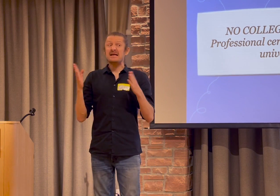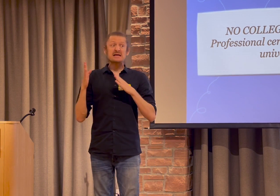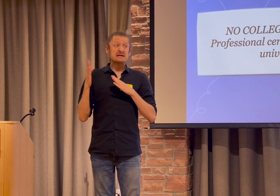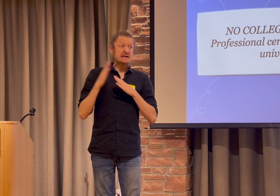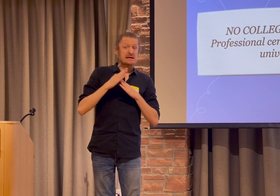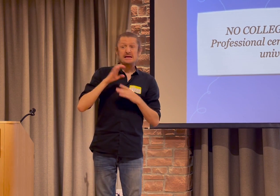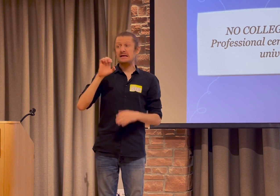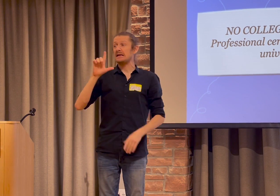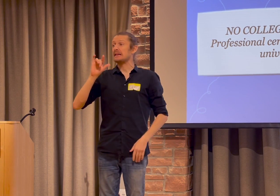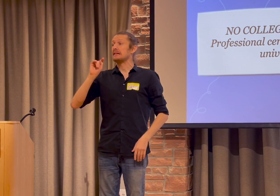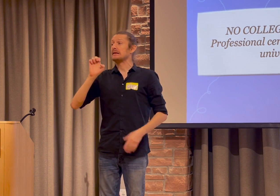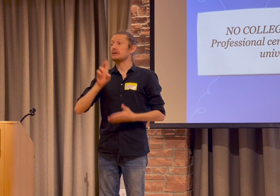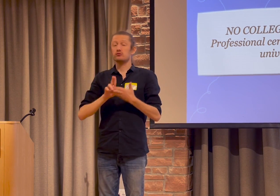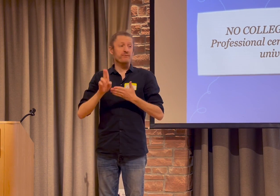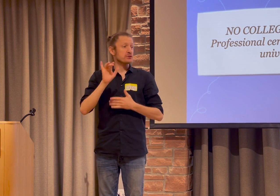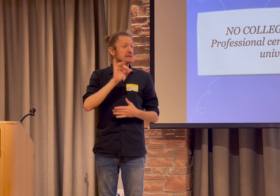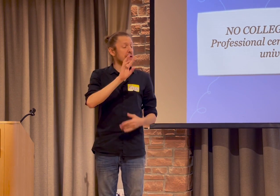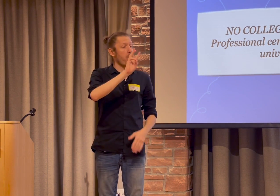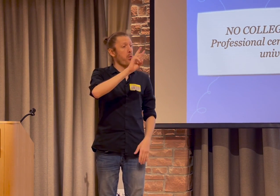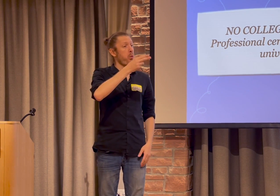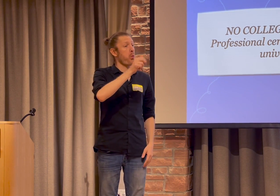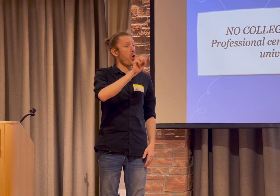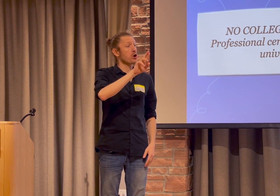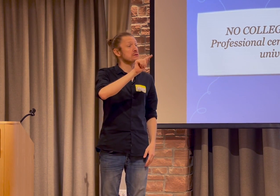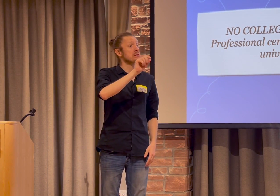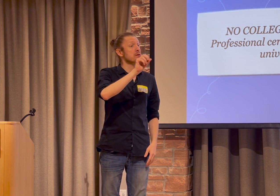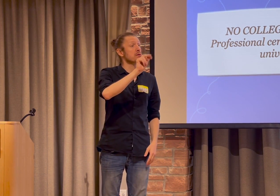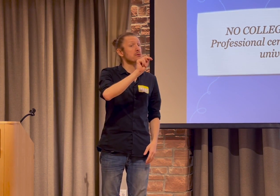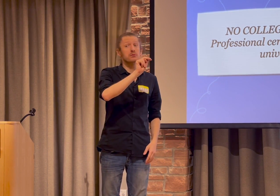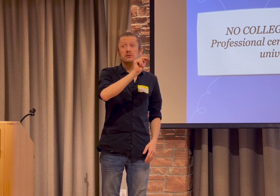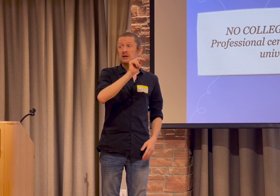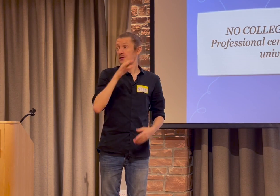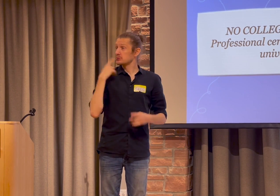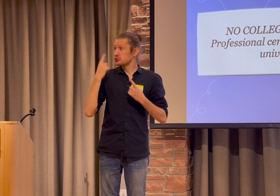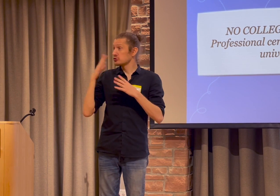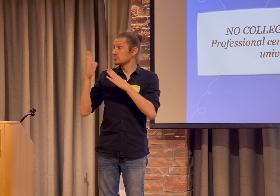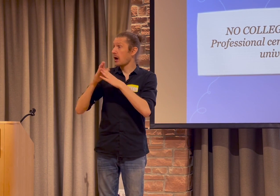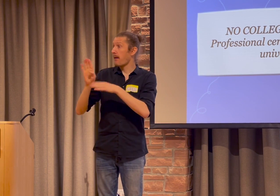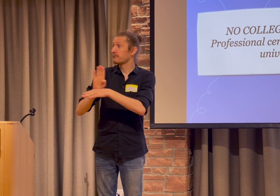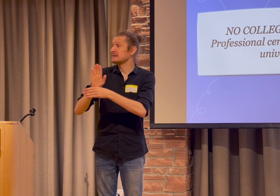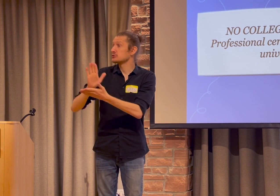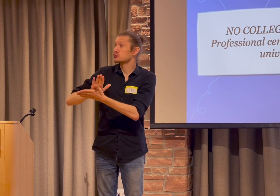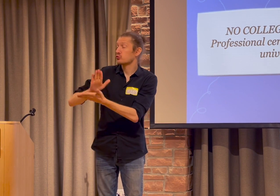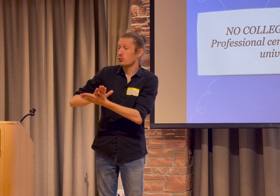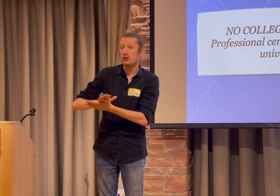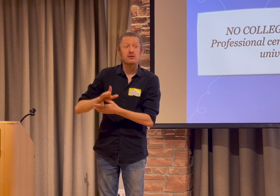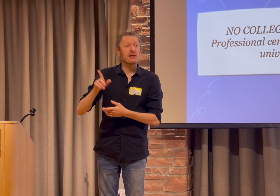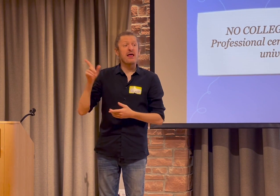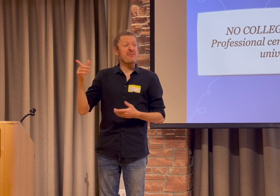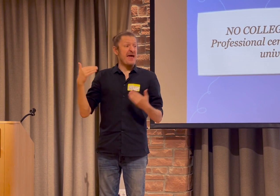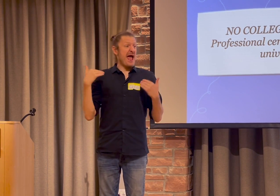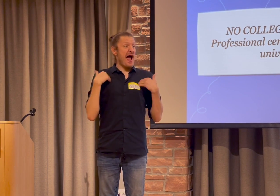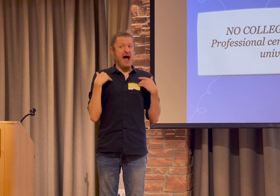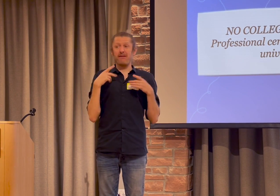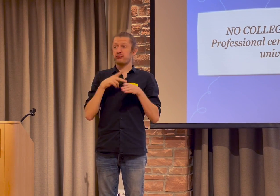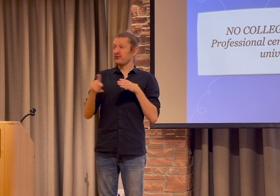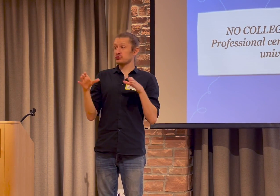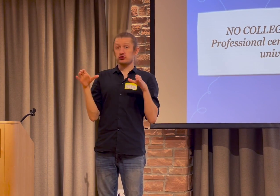replace a college degree, but many elite universities, for example,